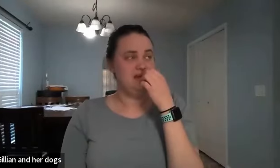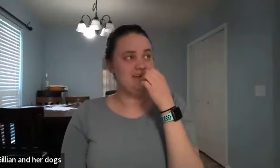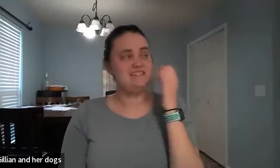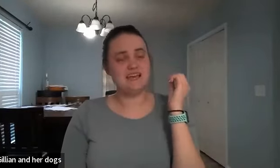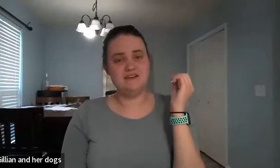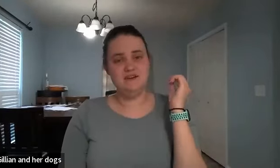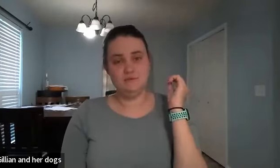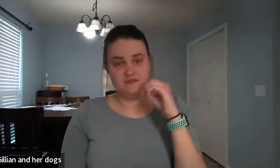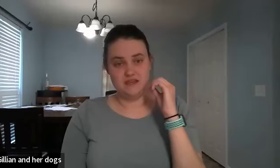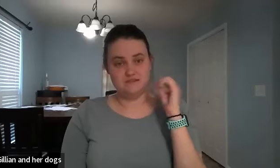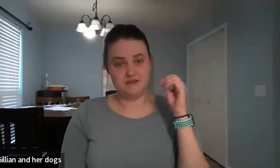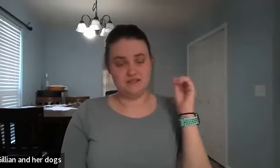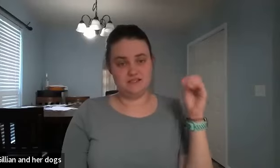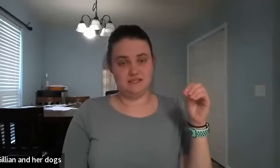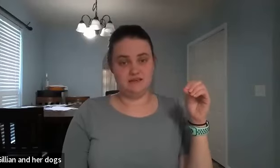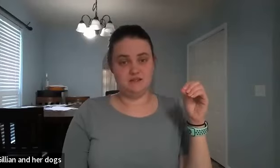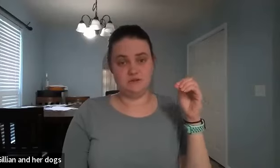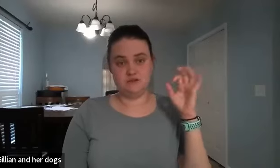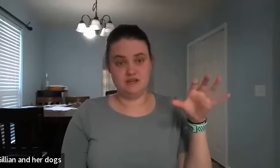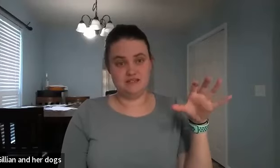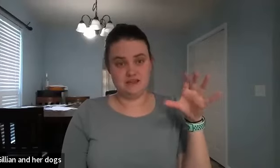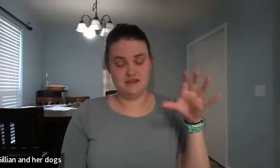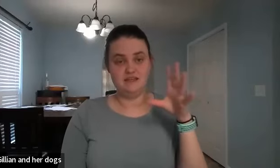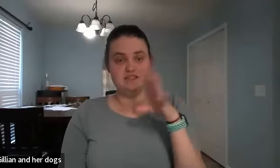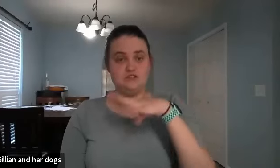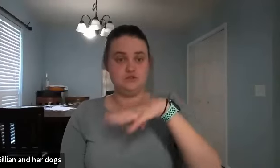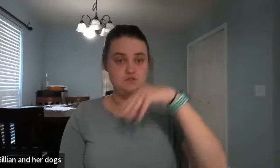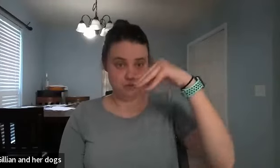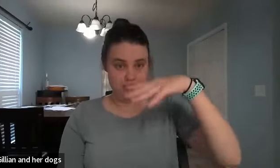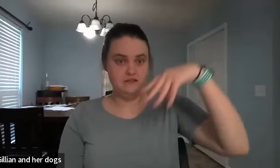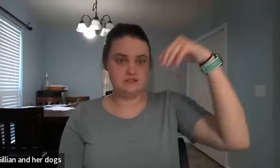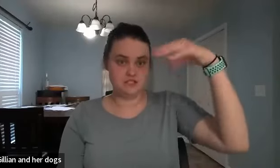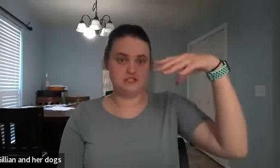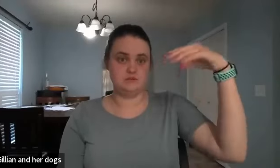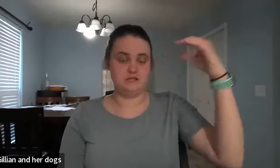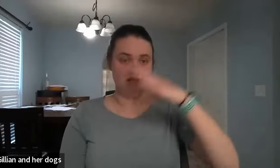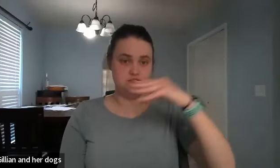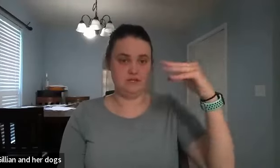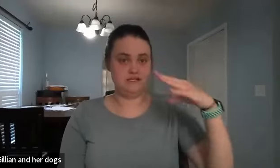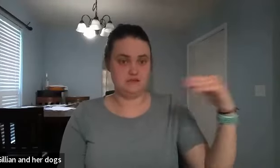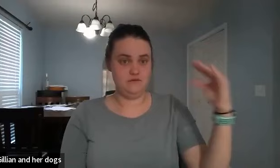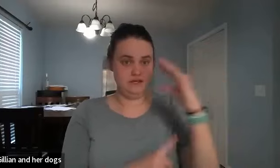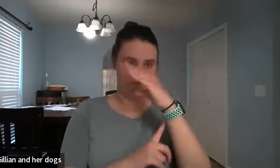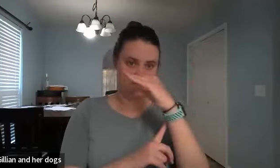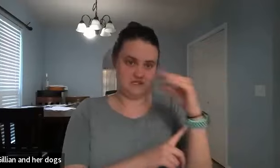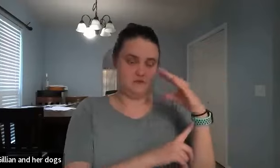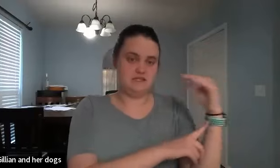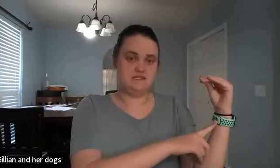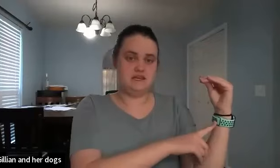And they said what they've done and seen is when they're trying to assign it is they do squid, just squid, like squid itself, like it's moving sideways.